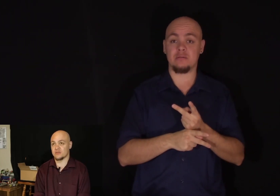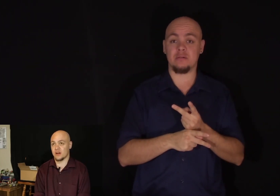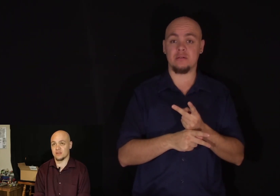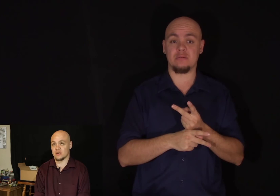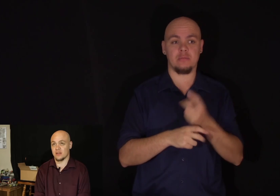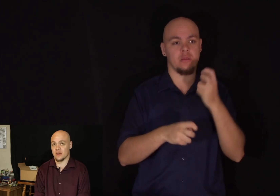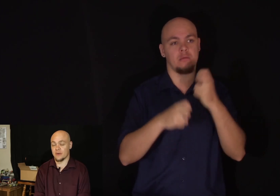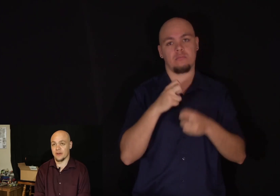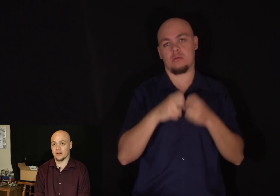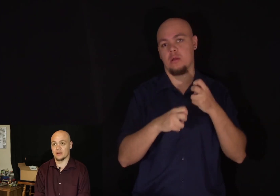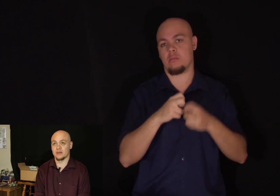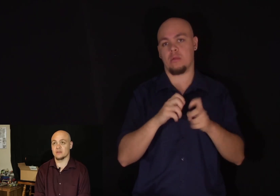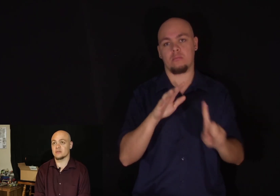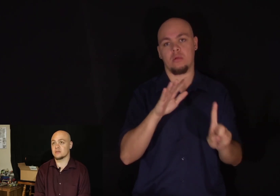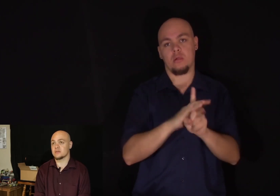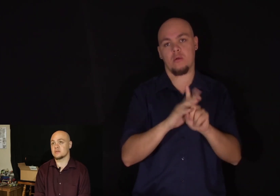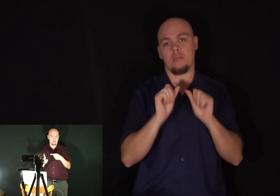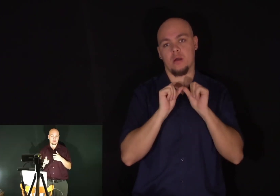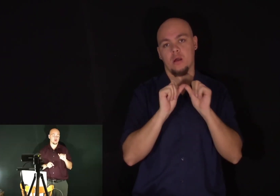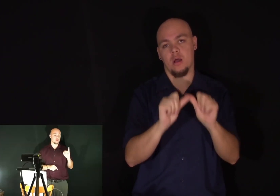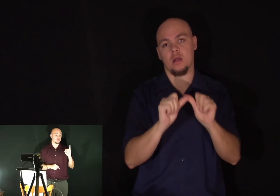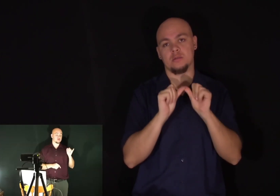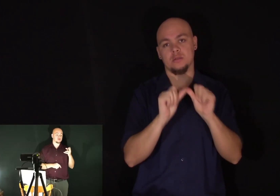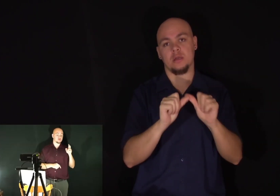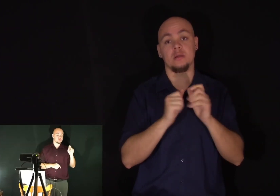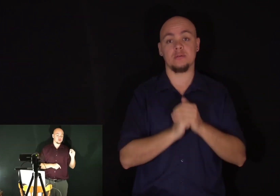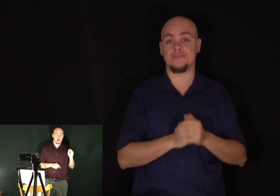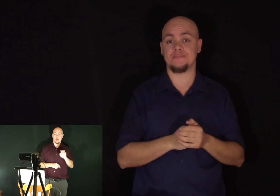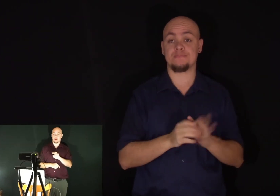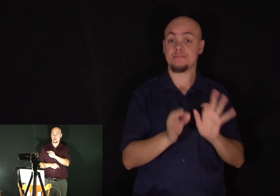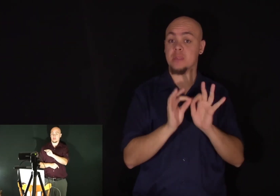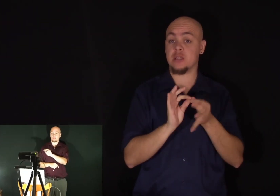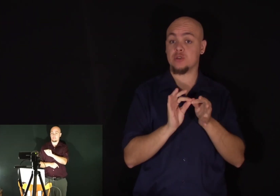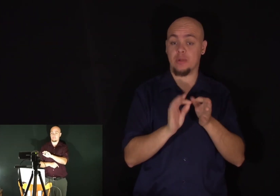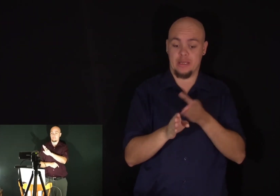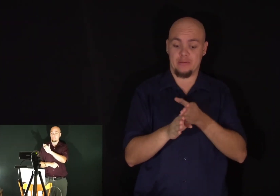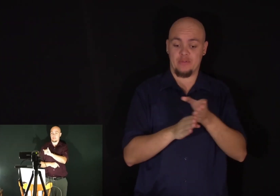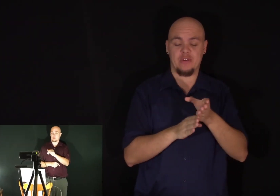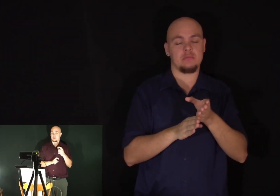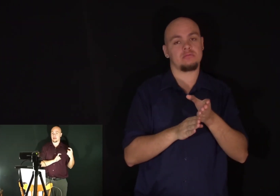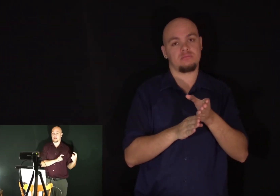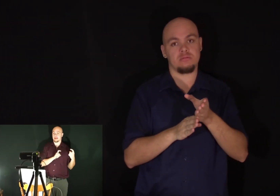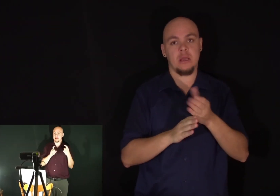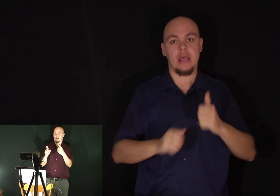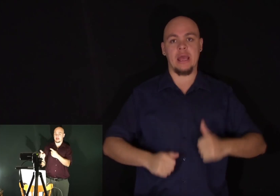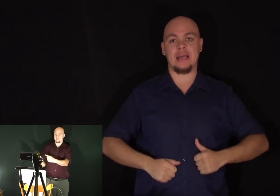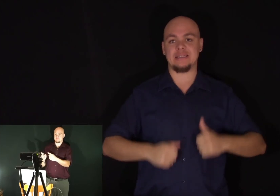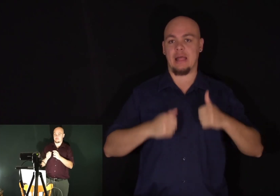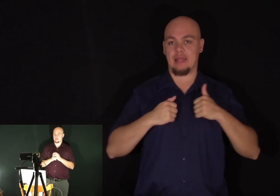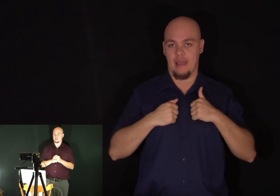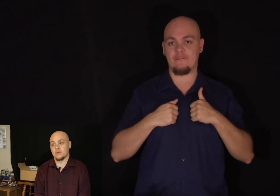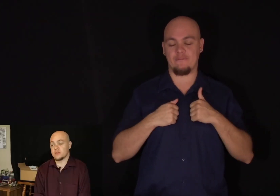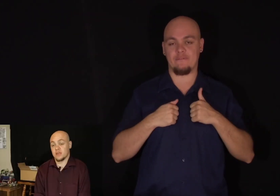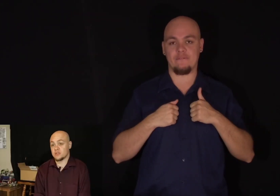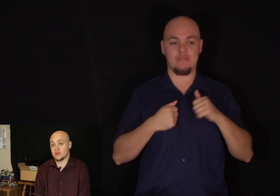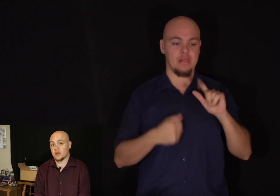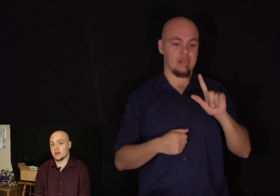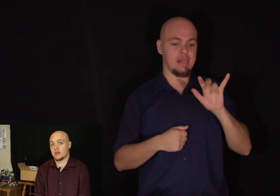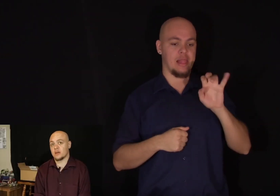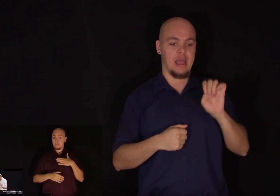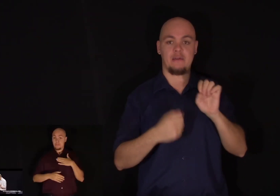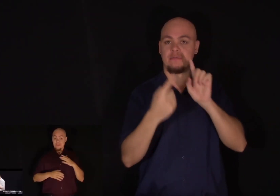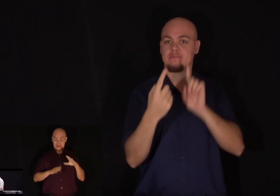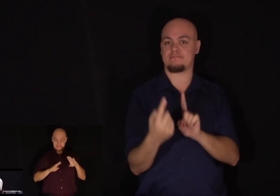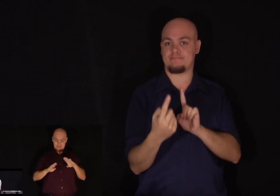of issues constantly going. Interpreting as a profession is a live, typical thing. So is